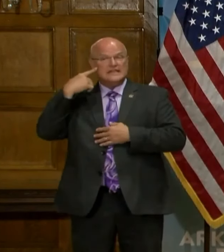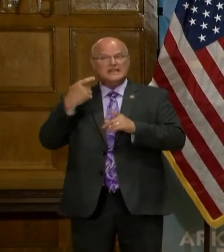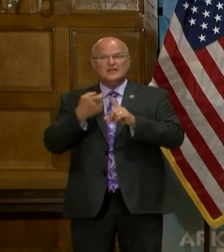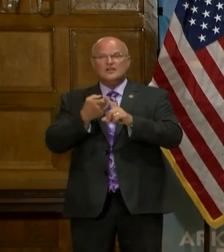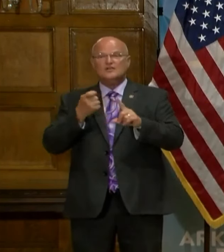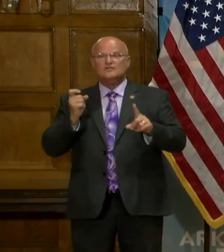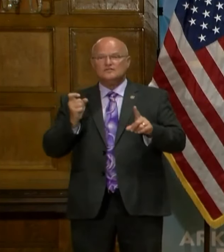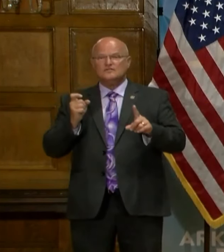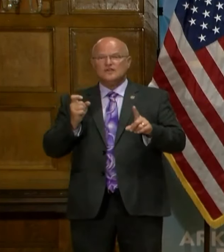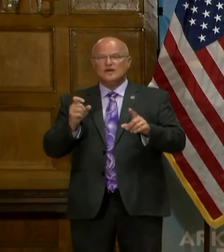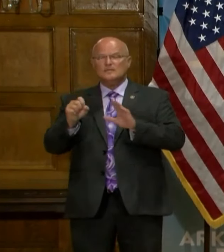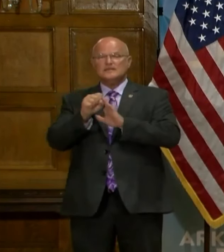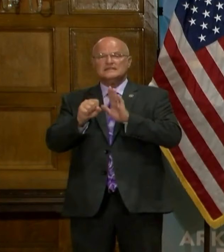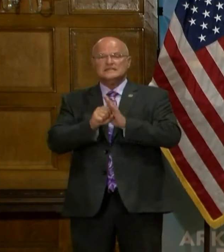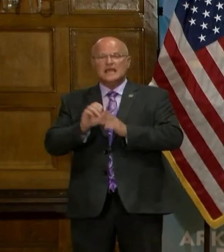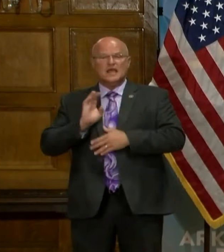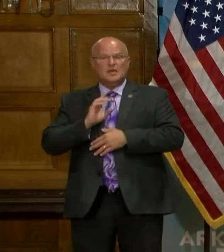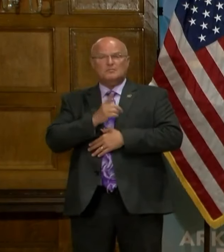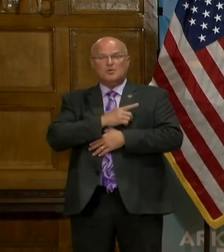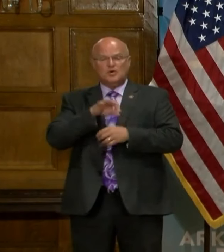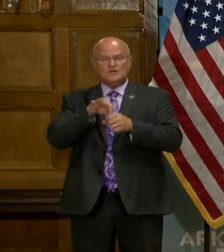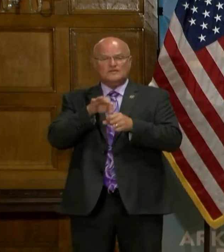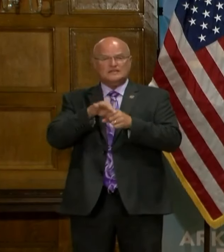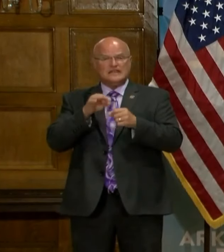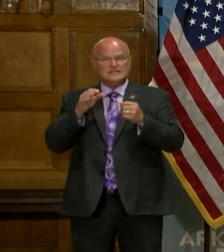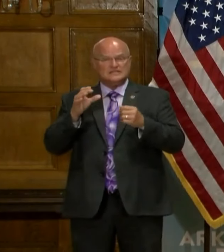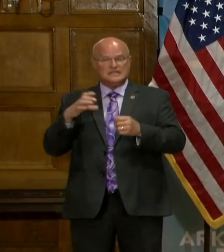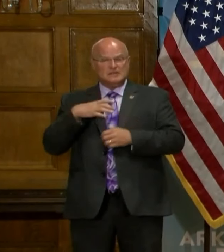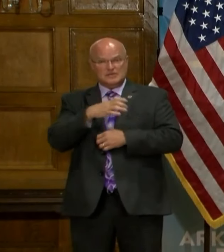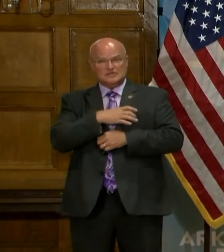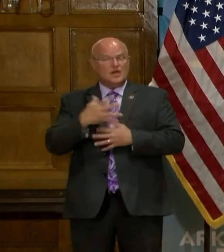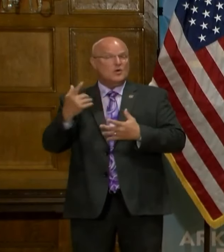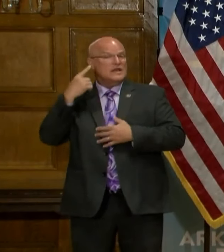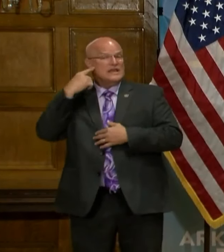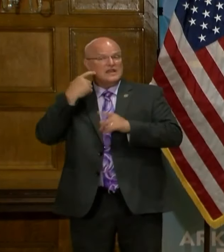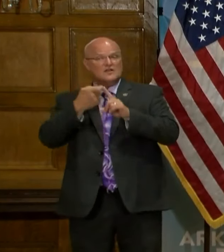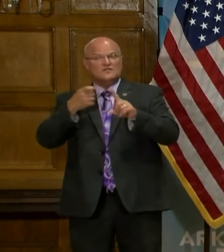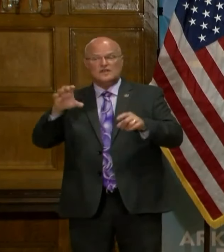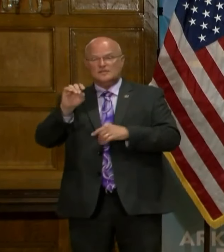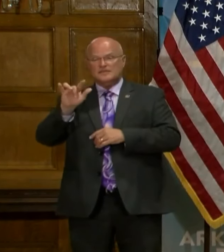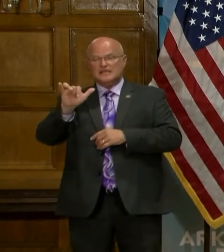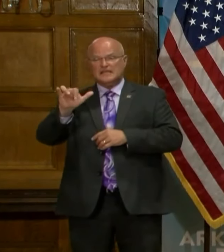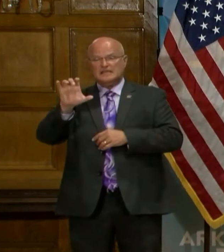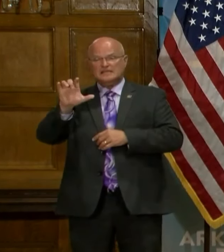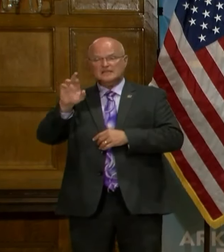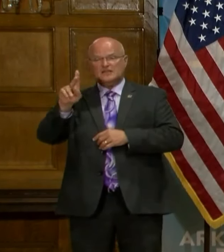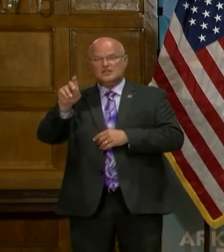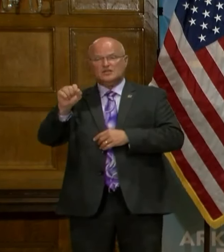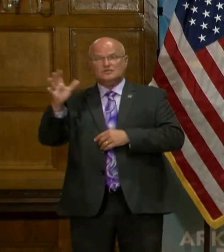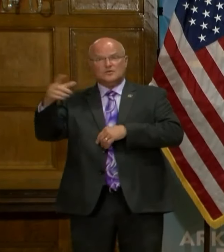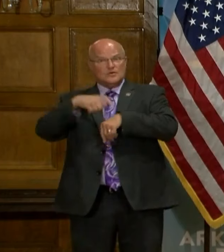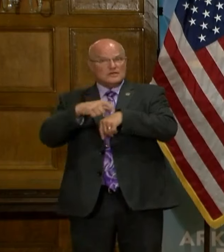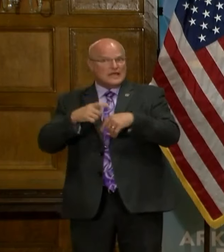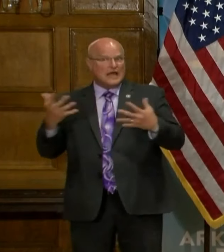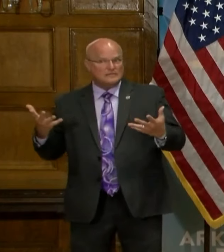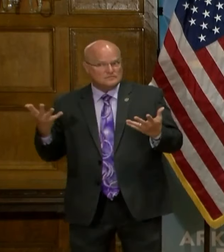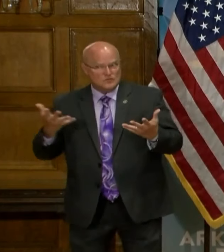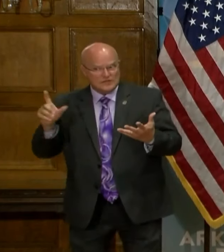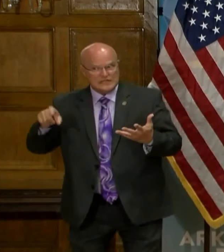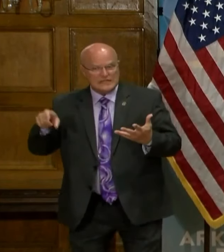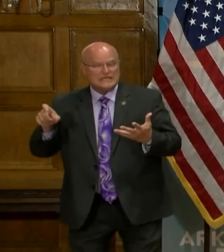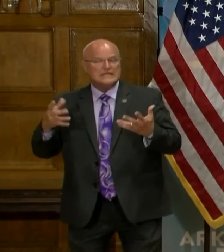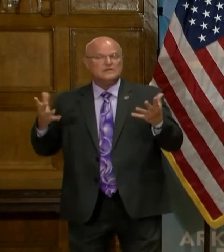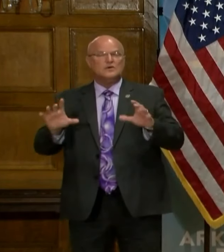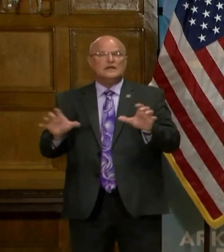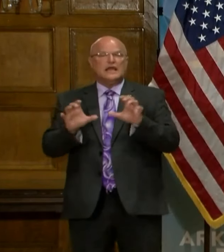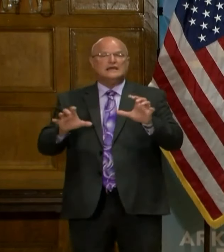from the State Board Election Commissioners. I'm waiting to hear from some of the county clerks as to what their time frame is and what